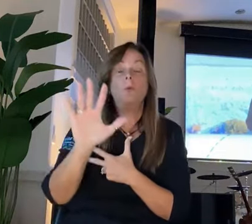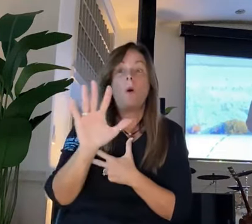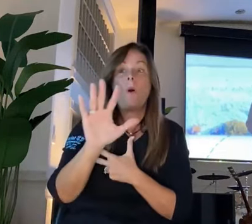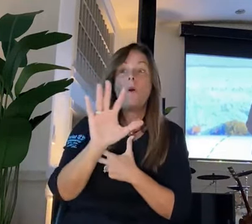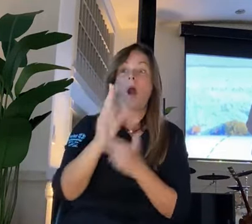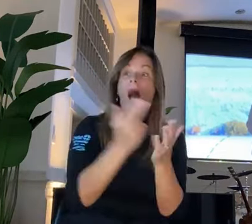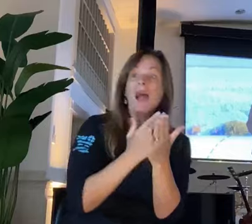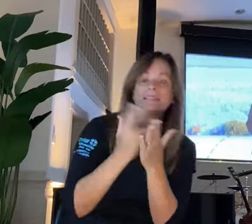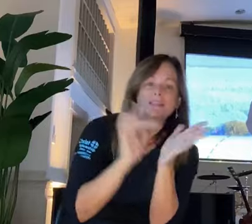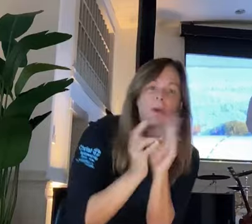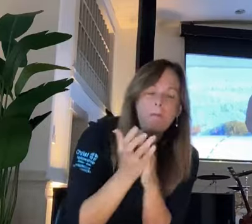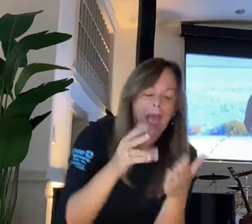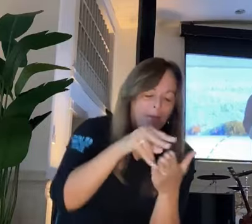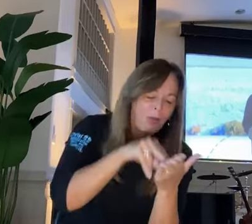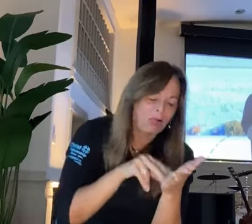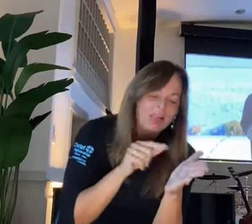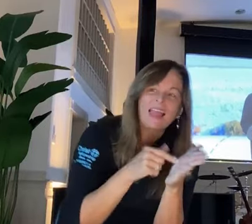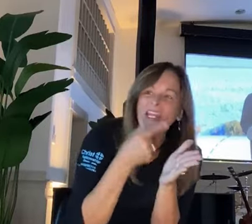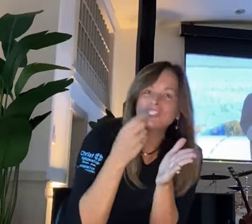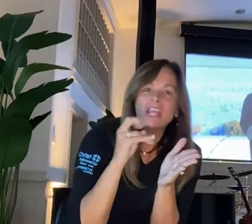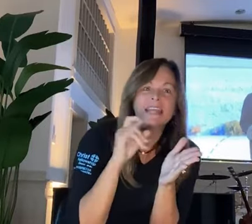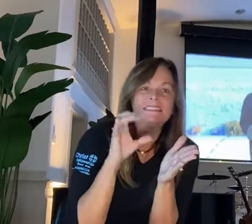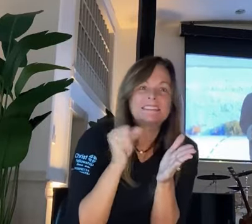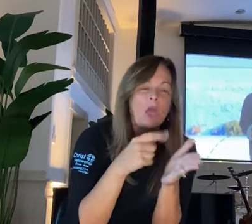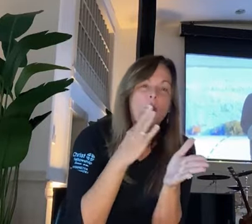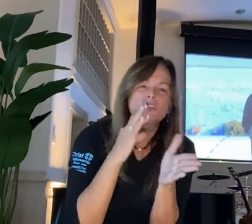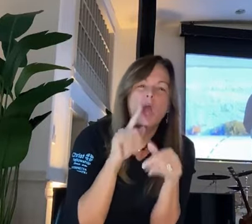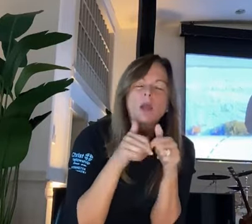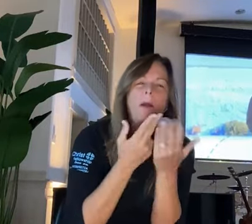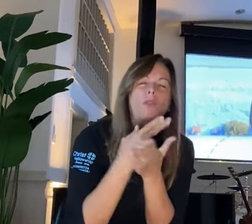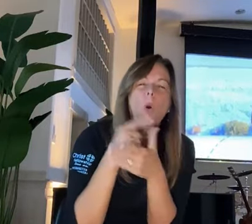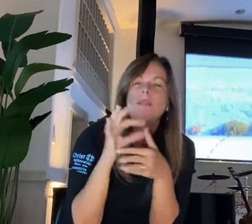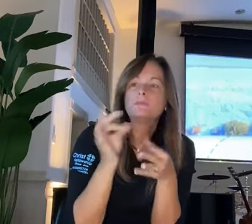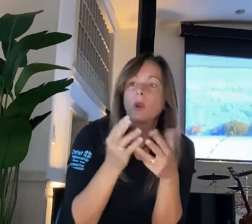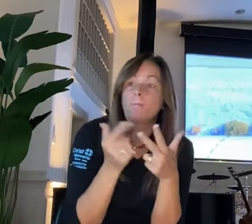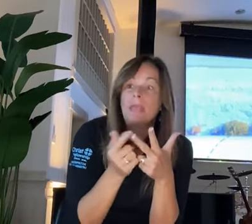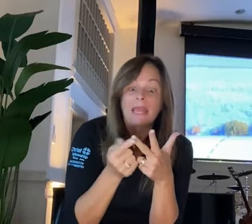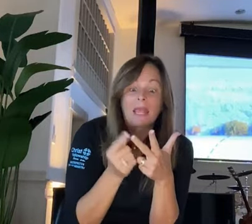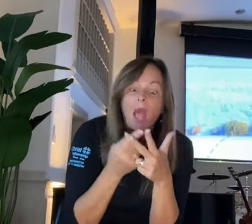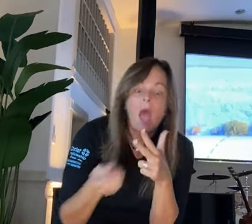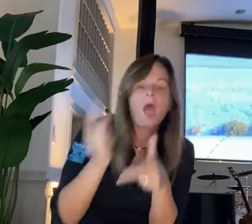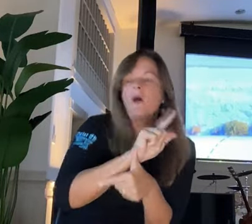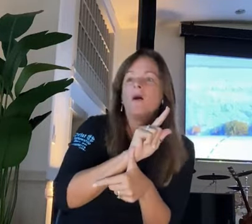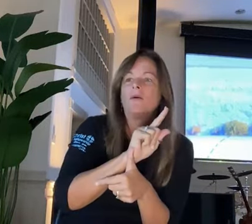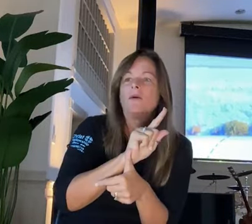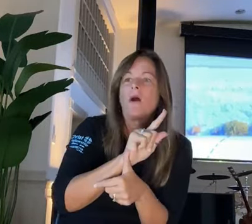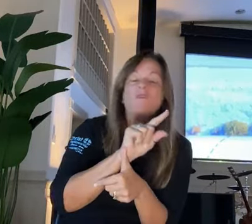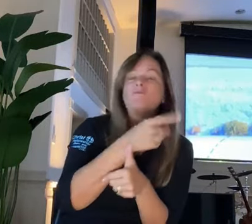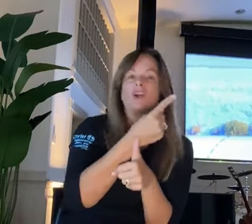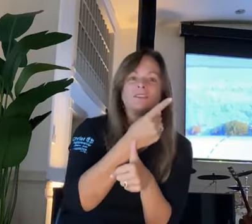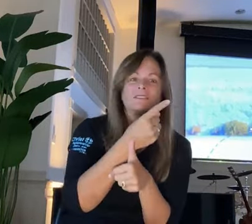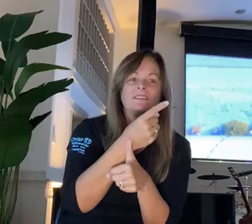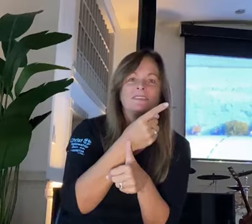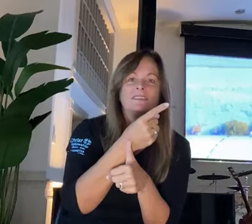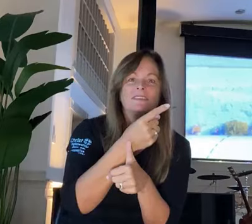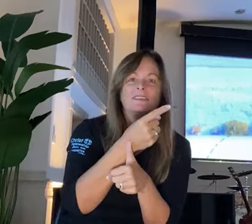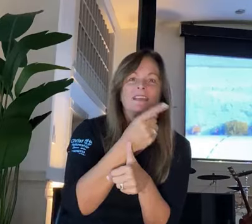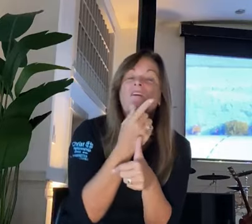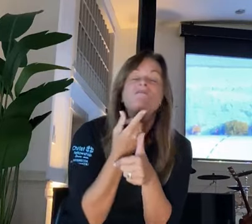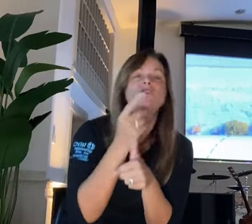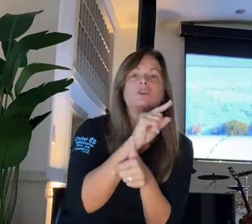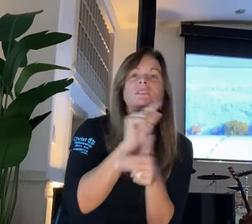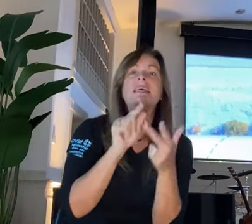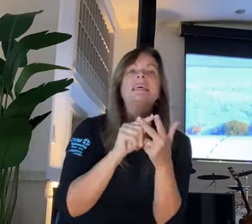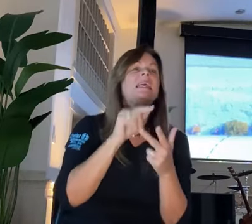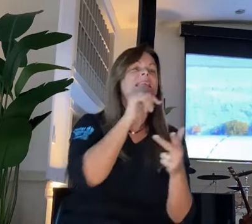was had never been before. And he's the one that breathes new life inside of us. He is God. He is not wind. He